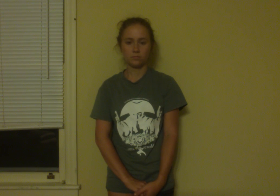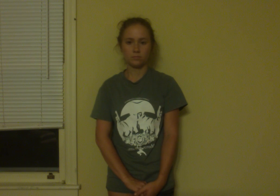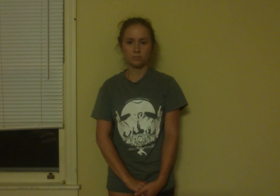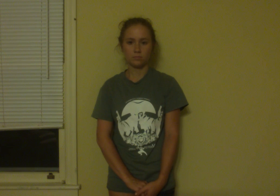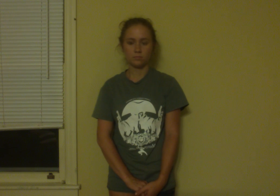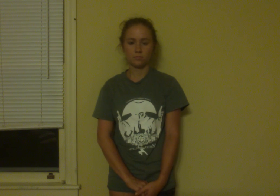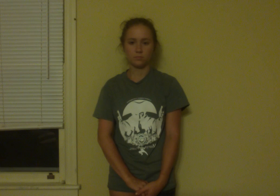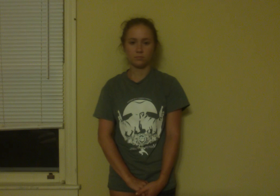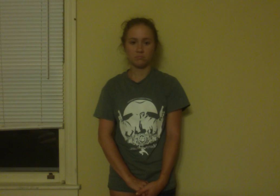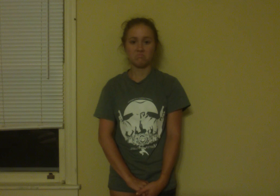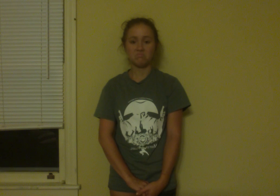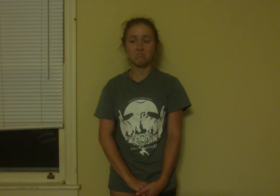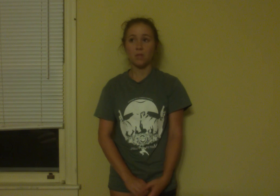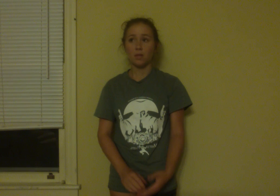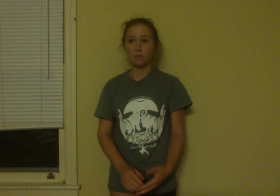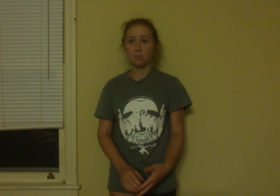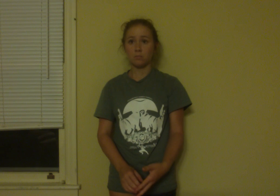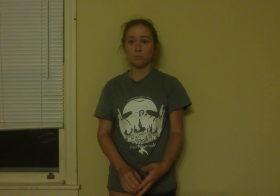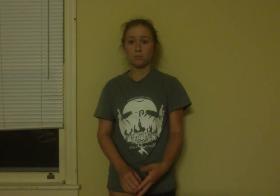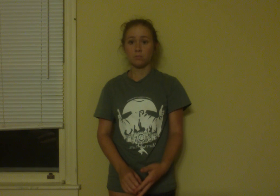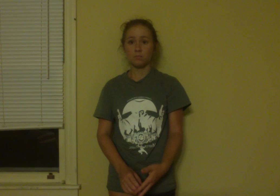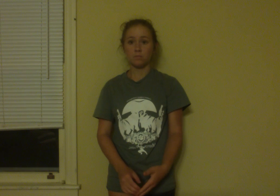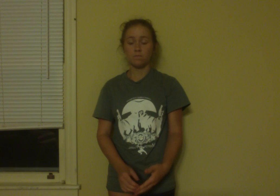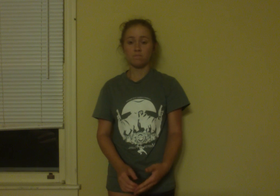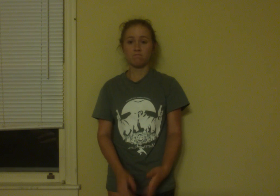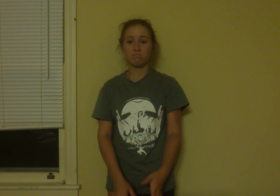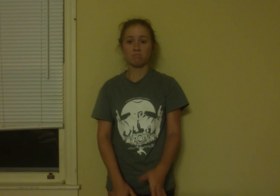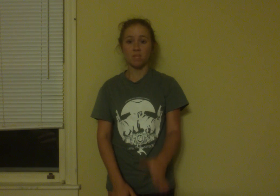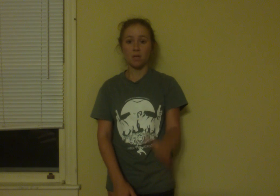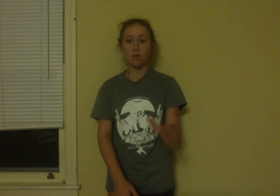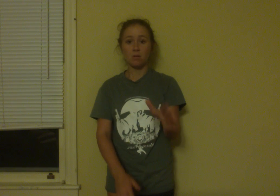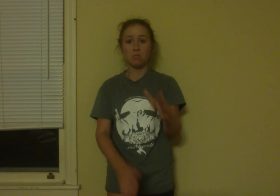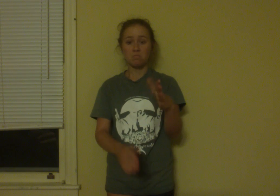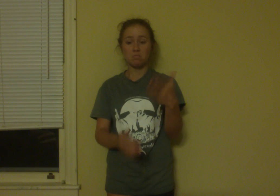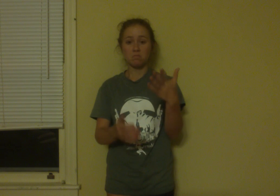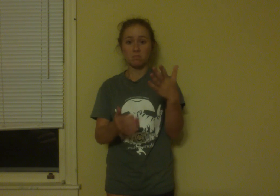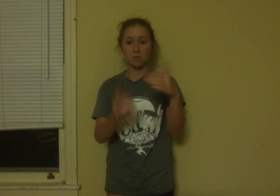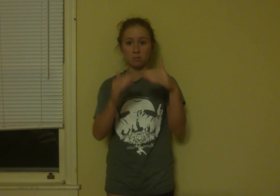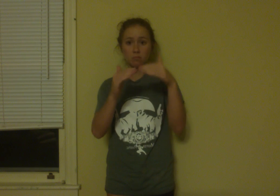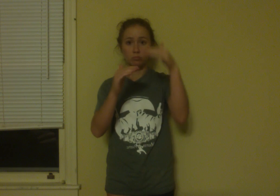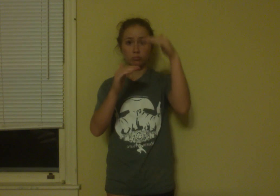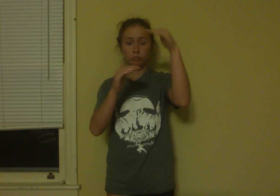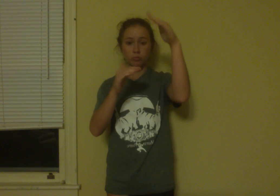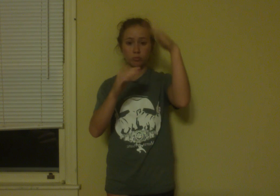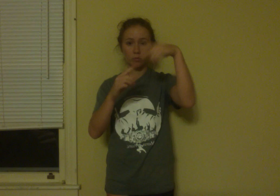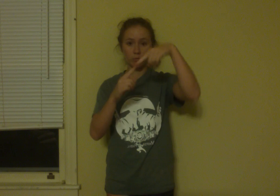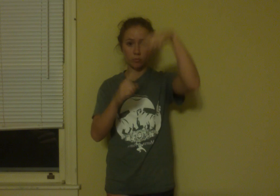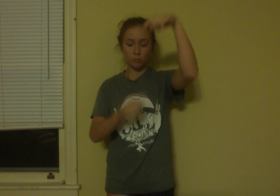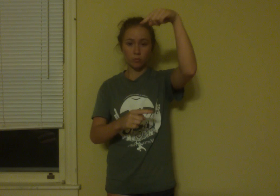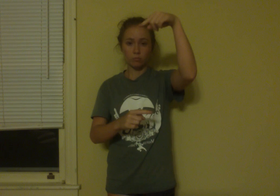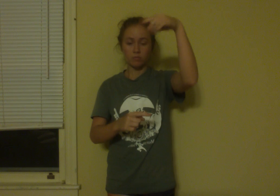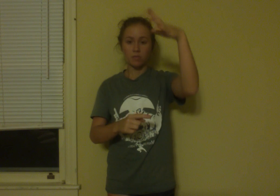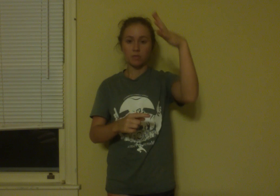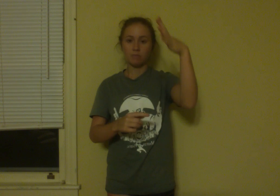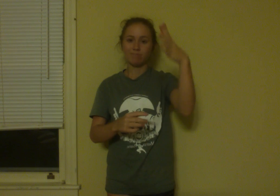The rest of the route, which could be about 8B on itself, it was just really sketchy because I really didn't want to mess it